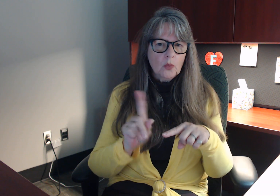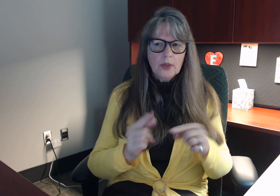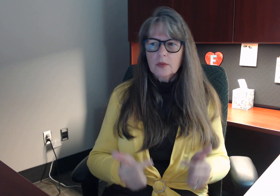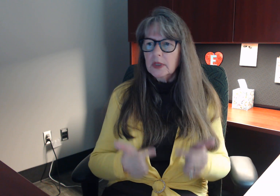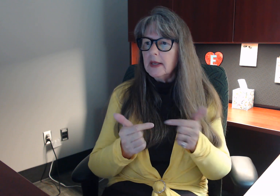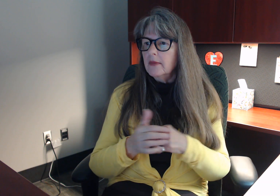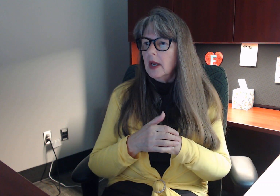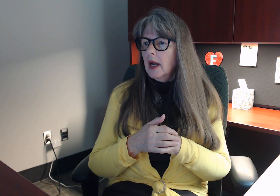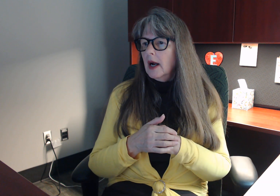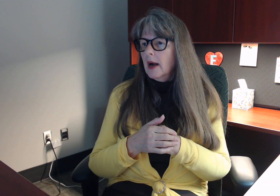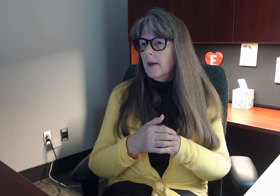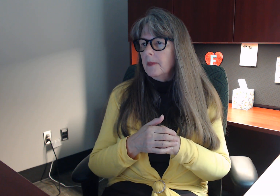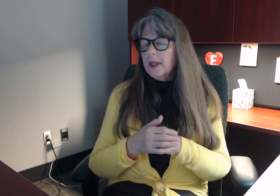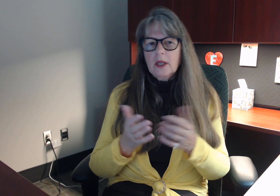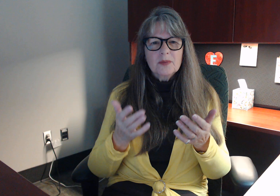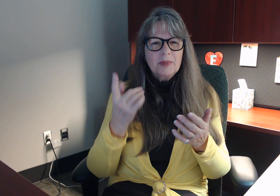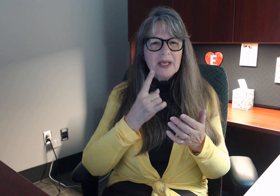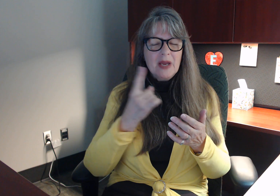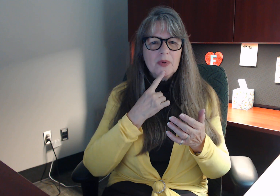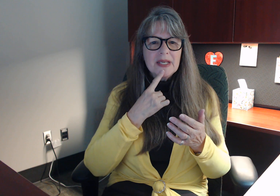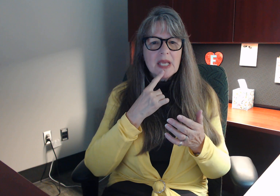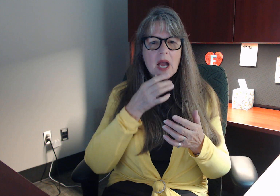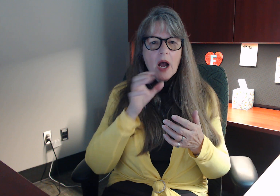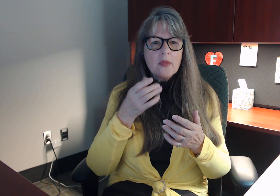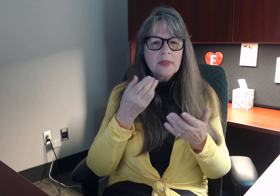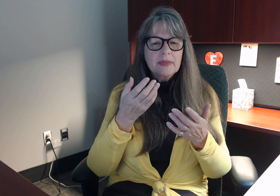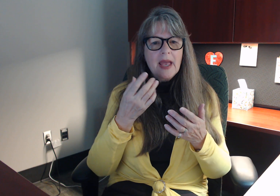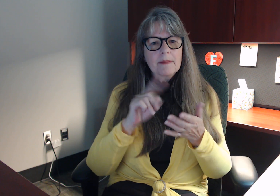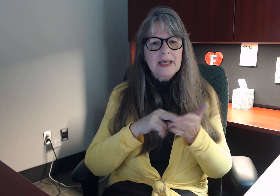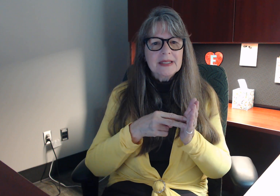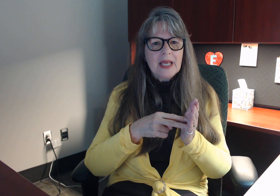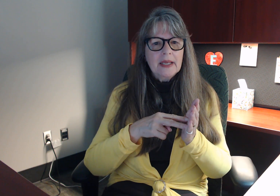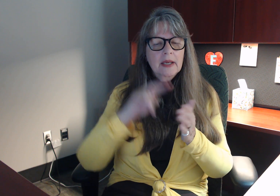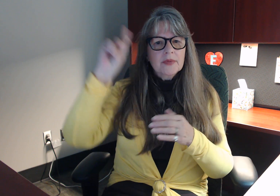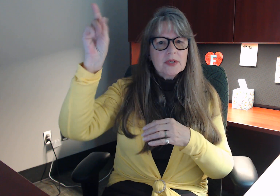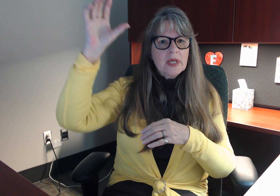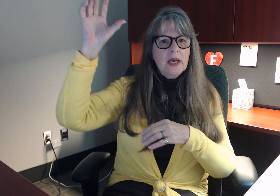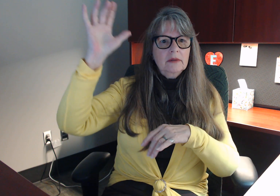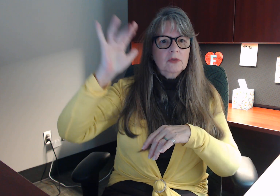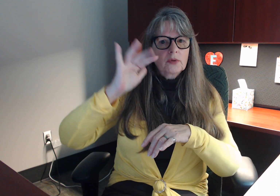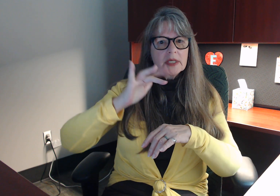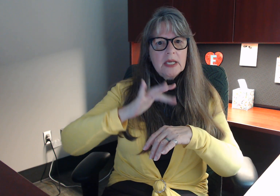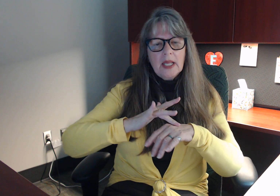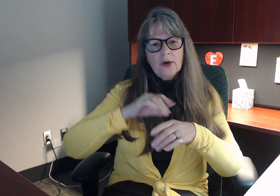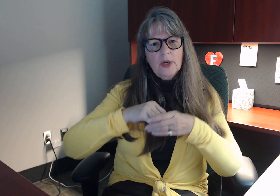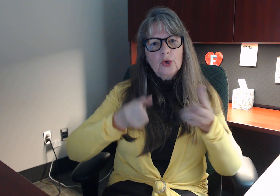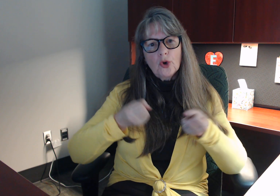you live. Because and when they say hot, that means like the sun, direct sunlight, or in your